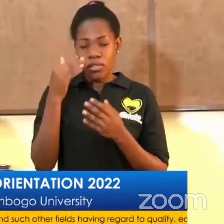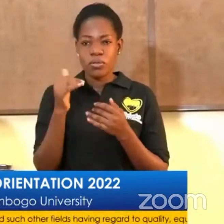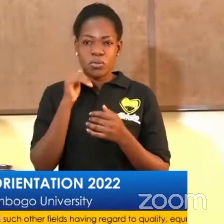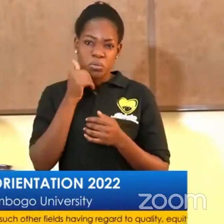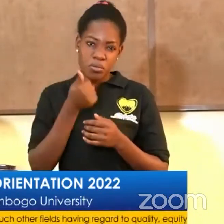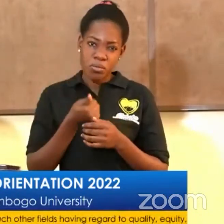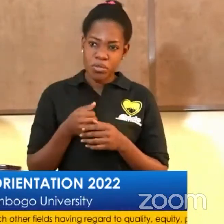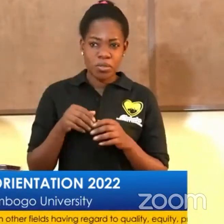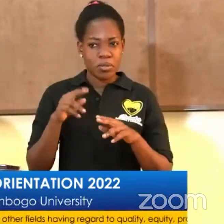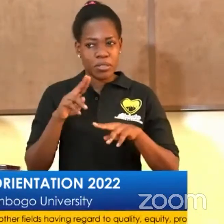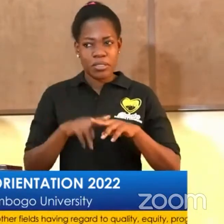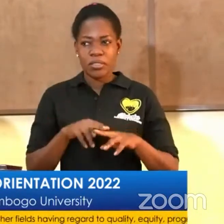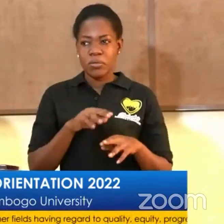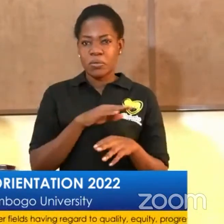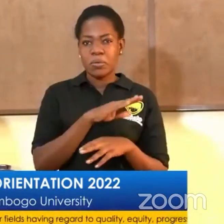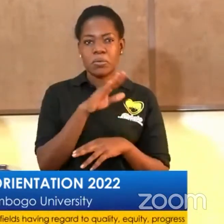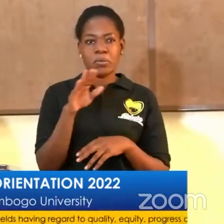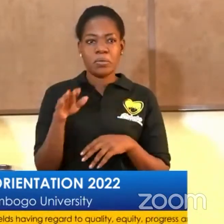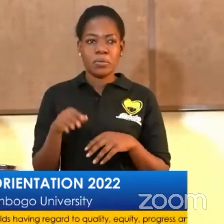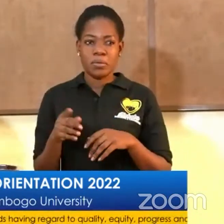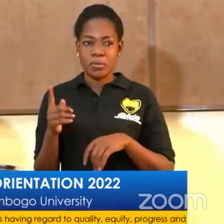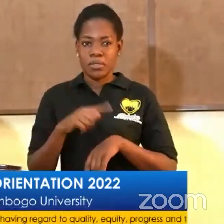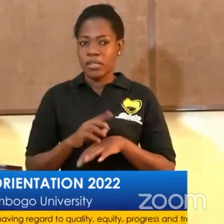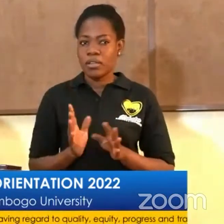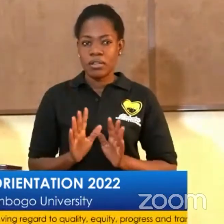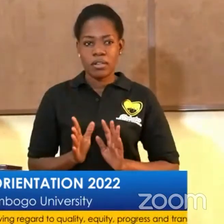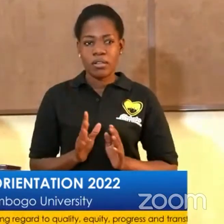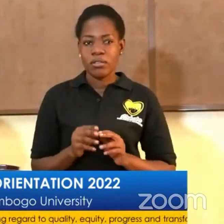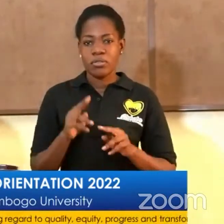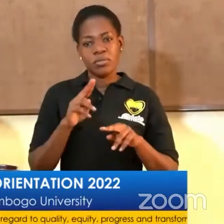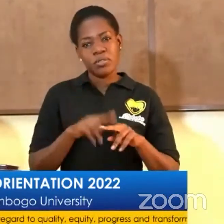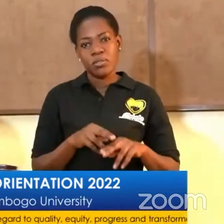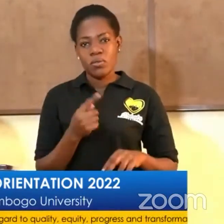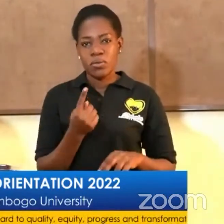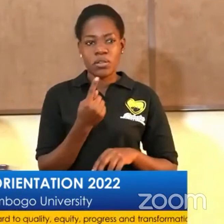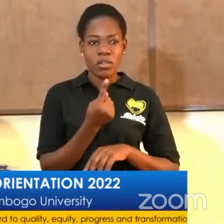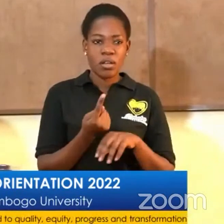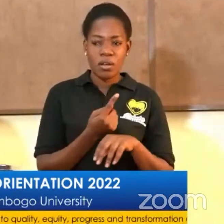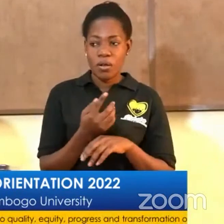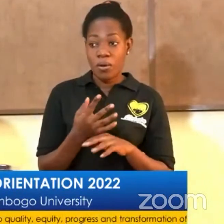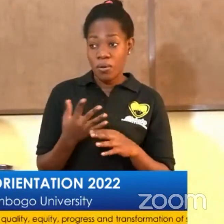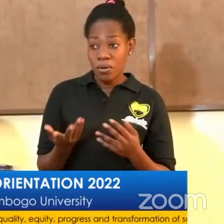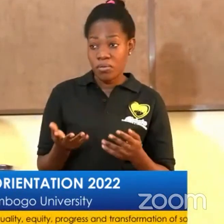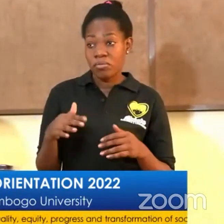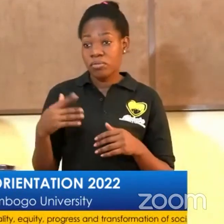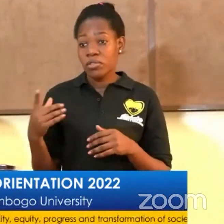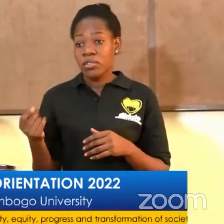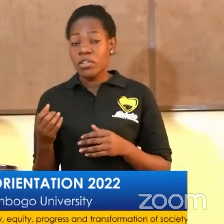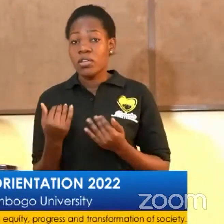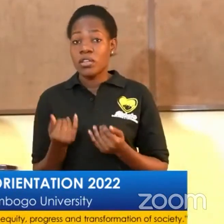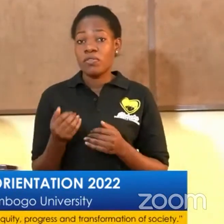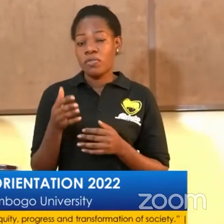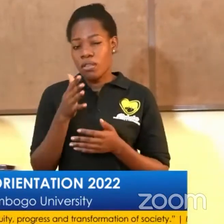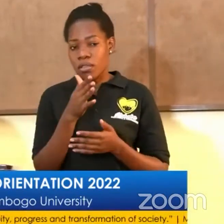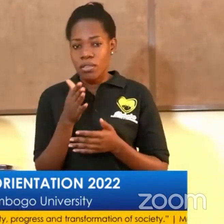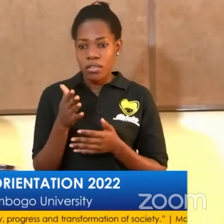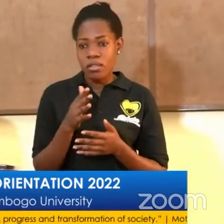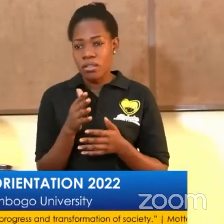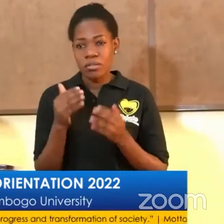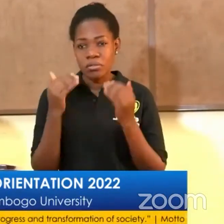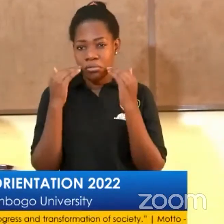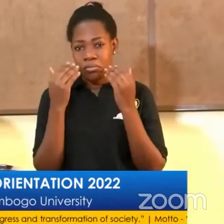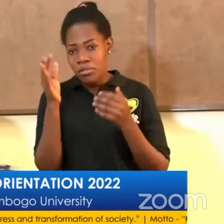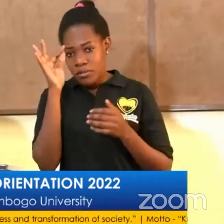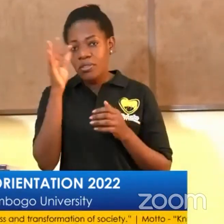when your dean is presenting, and you give space to others. Then if you're not sure of your faculty, then you can attend all the